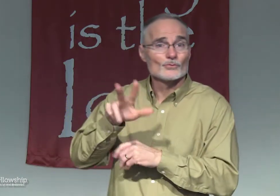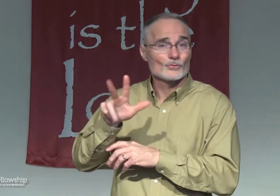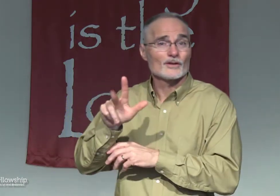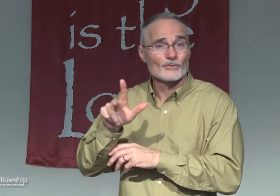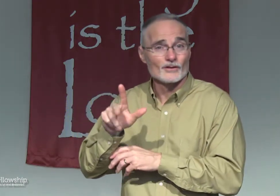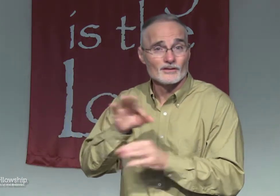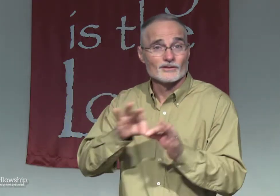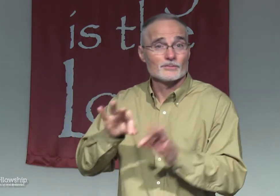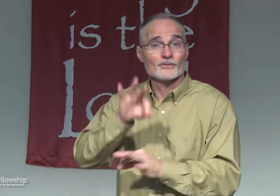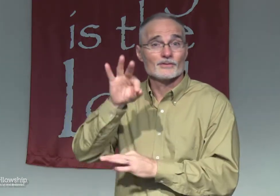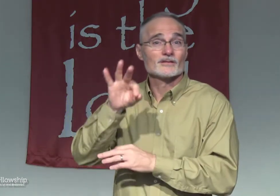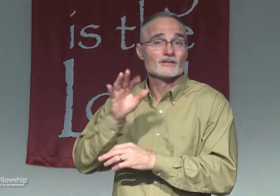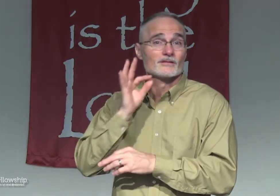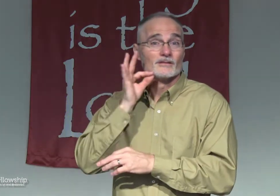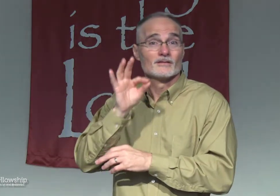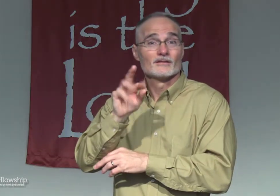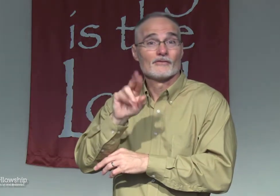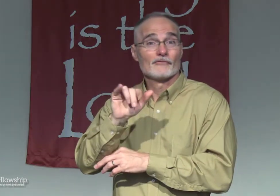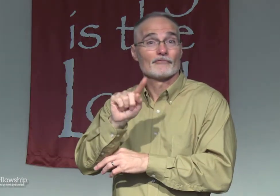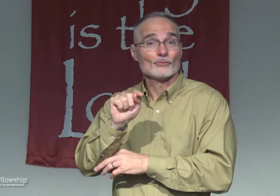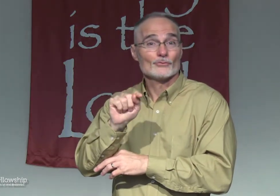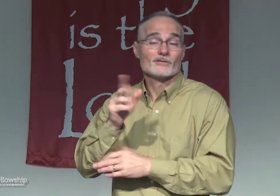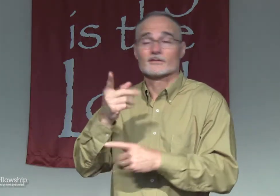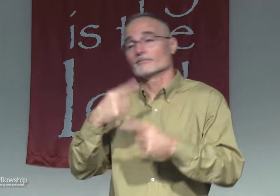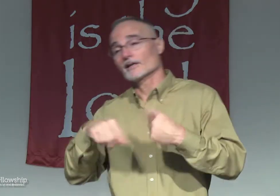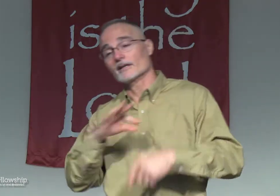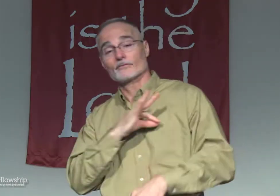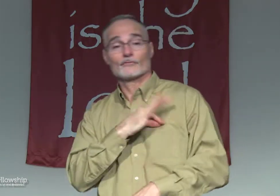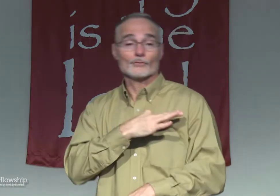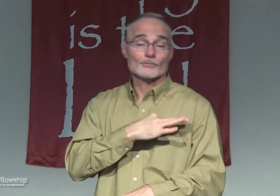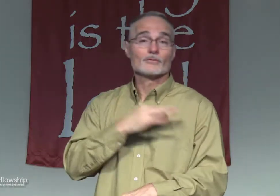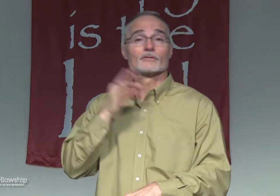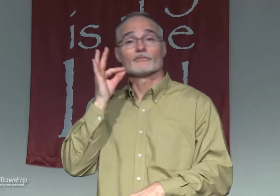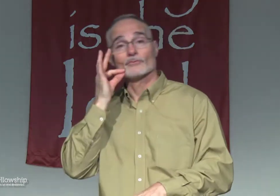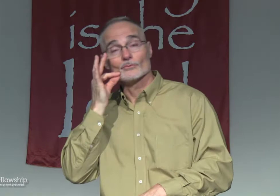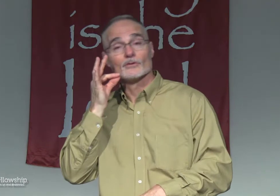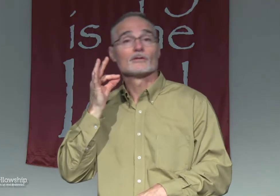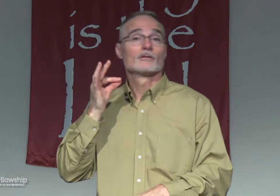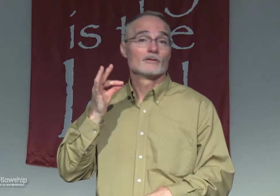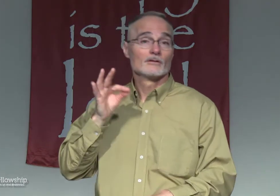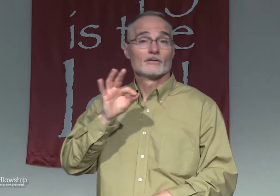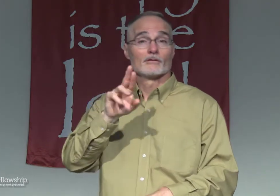Chapter 3, verses 22 and 23 talks about spiritual fruit.